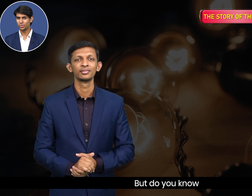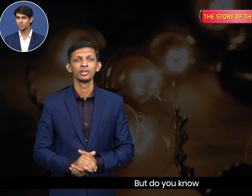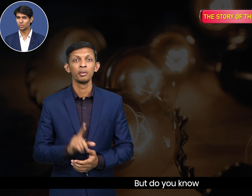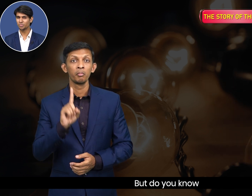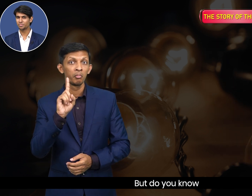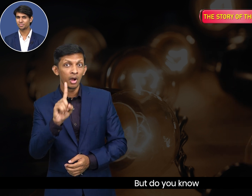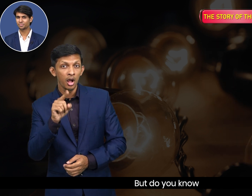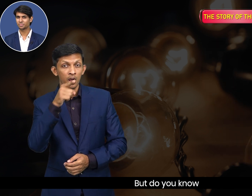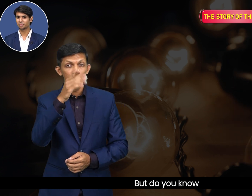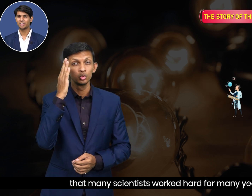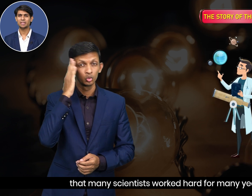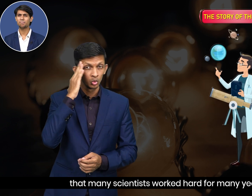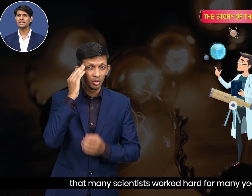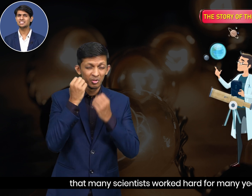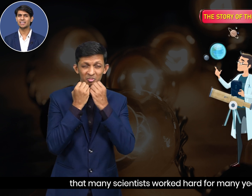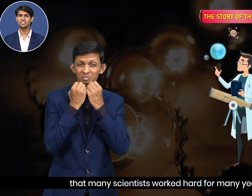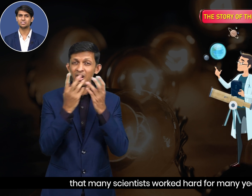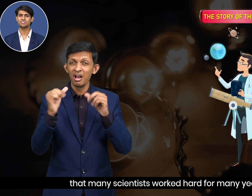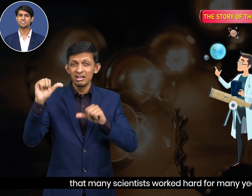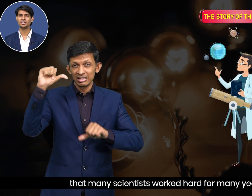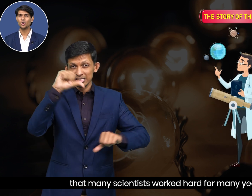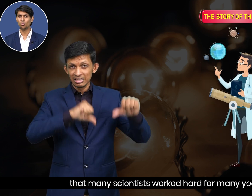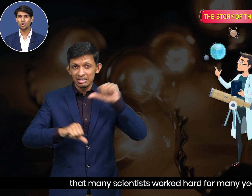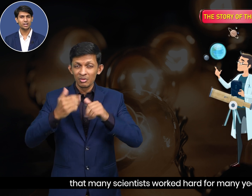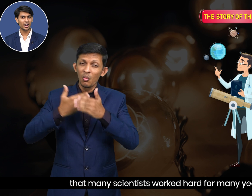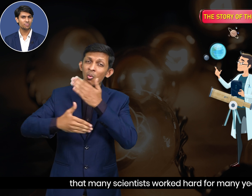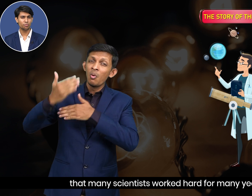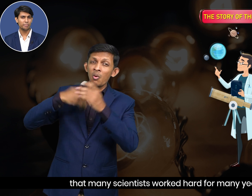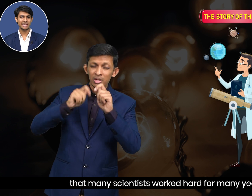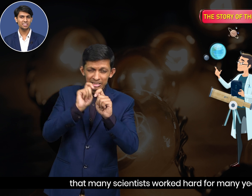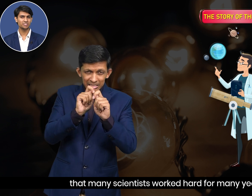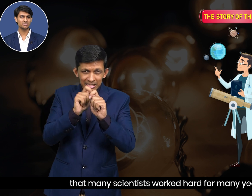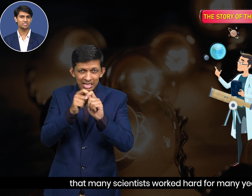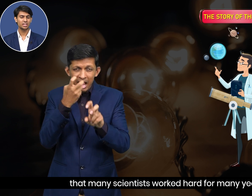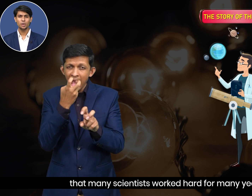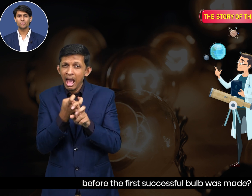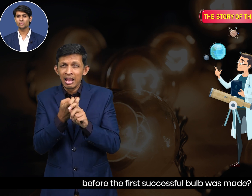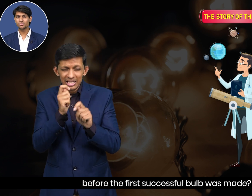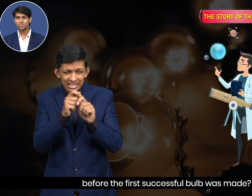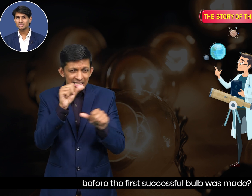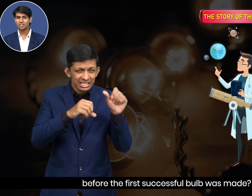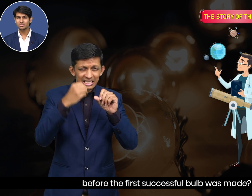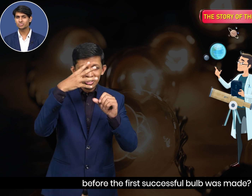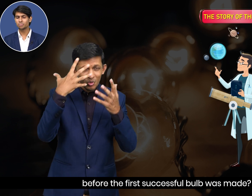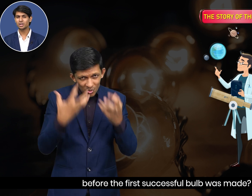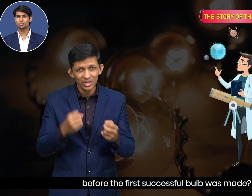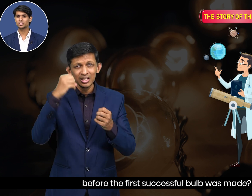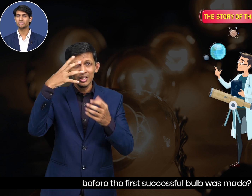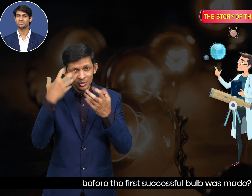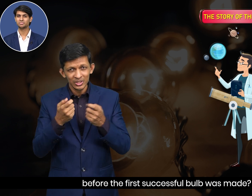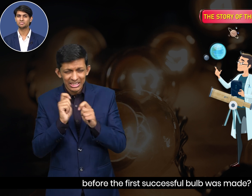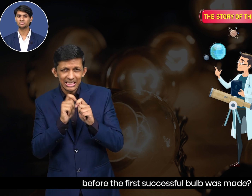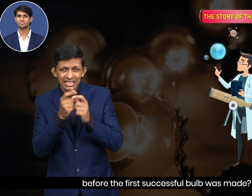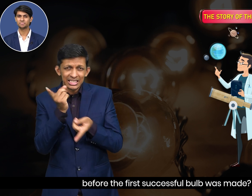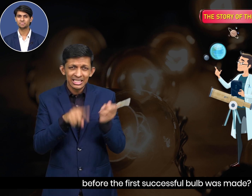But do you know that many scientists worked hard for many years before the first successful bulb was